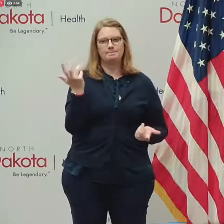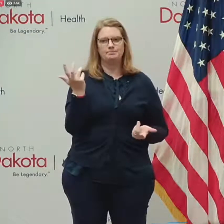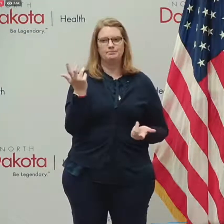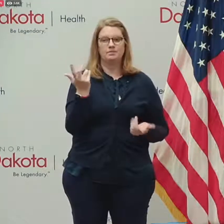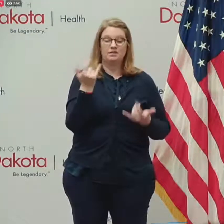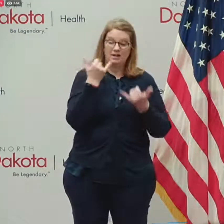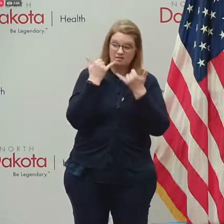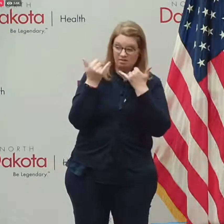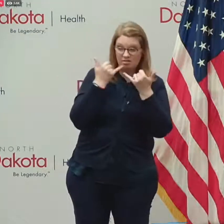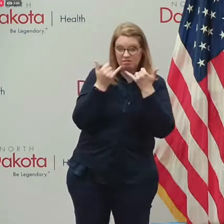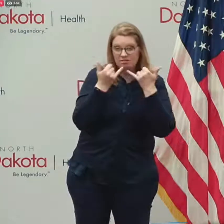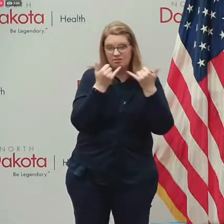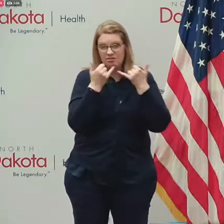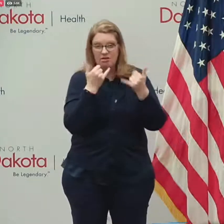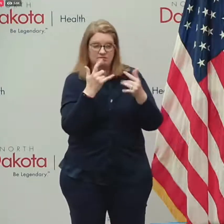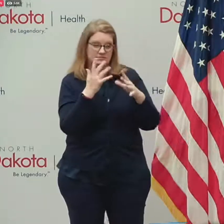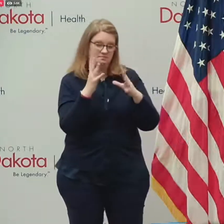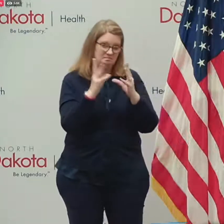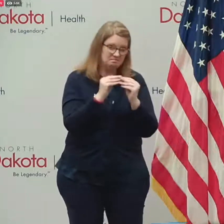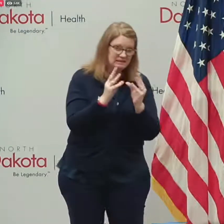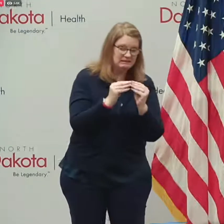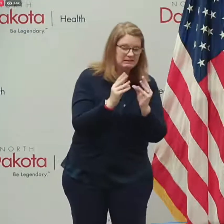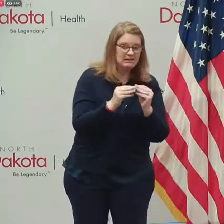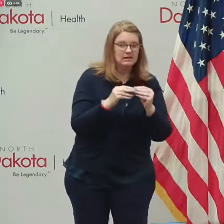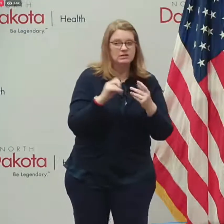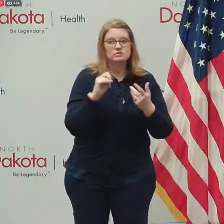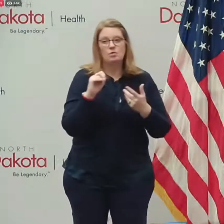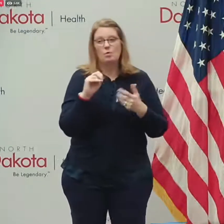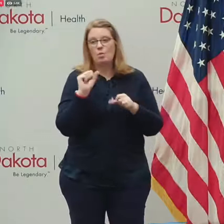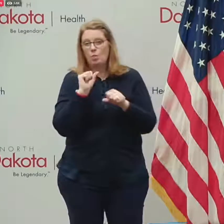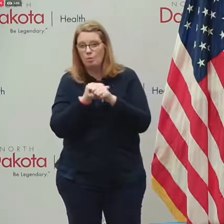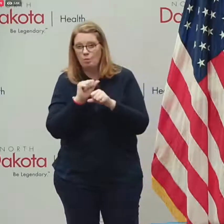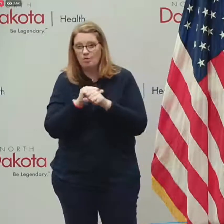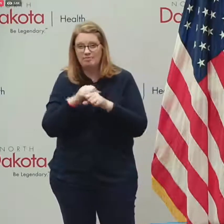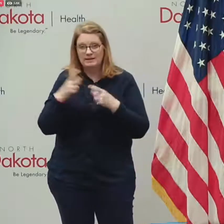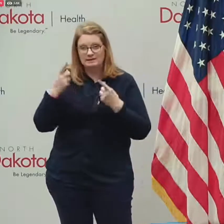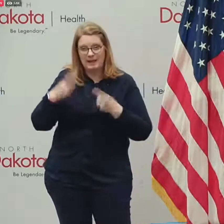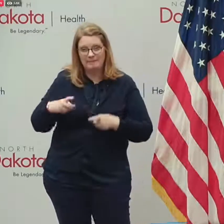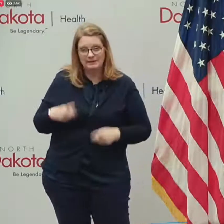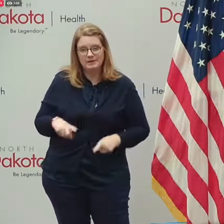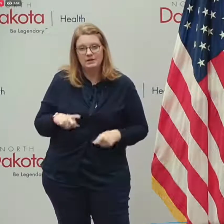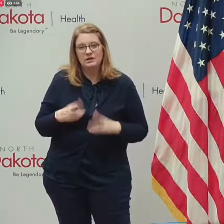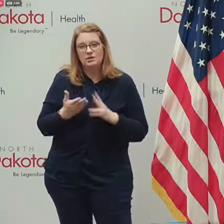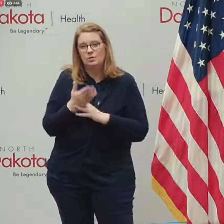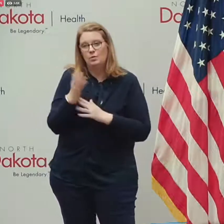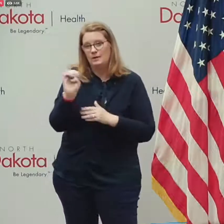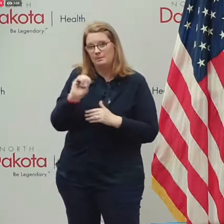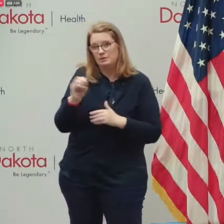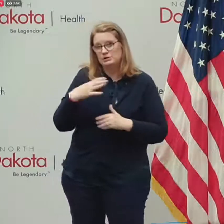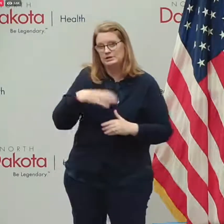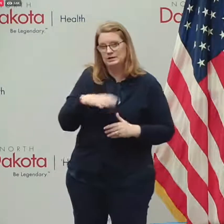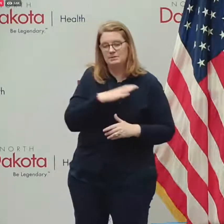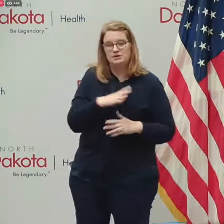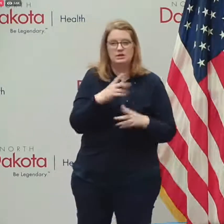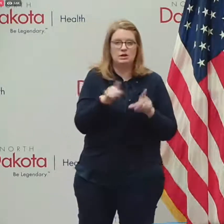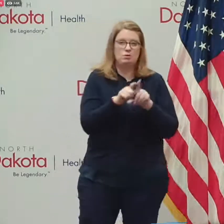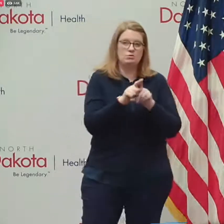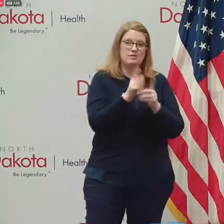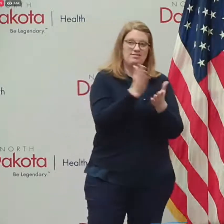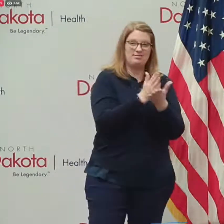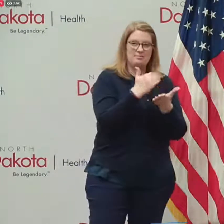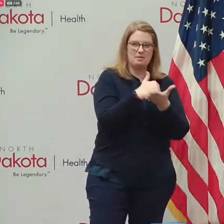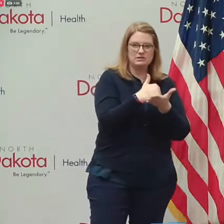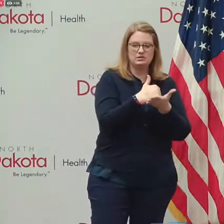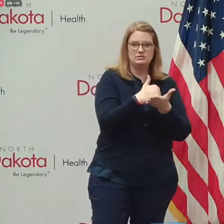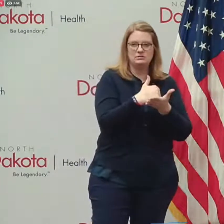calls and meetings that are happening every day, or the work that's occurred through the Emergency Commission and the budget section, there's been great